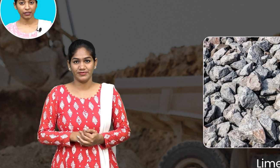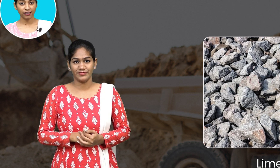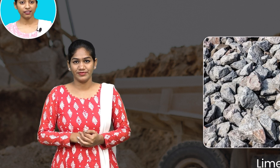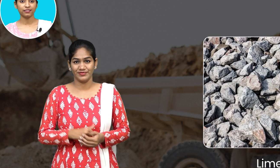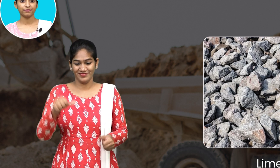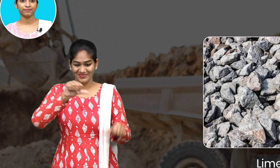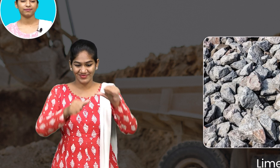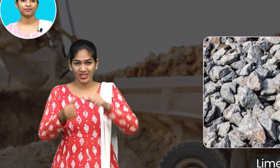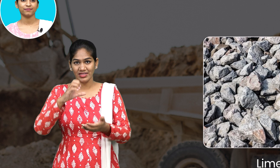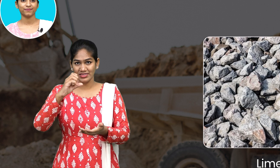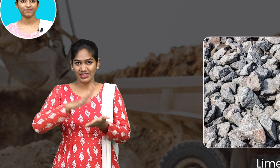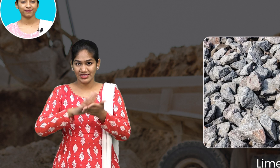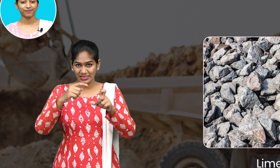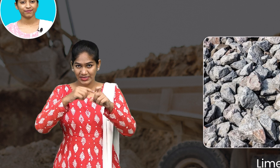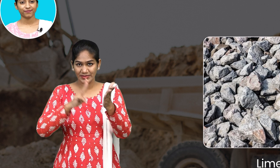chemical,